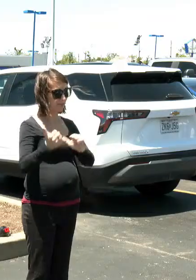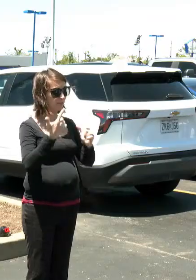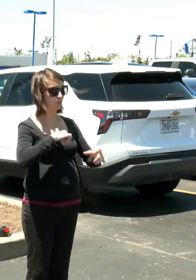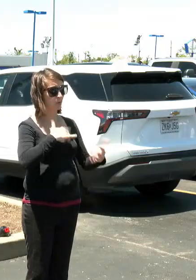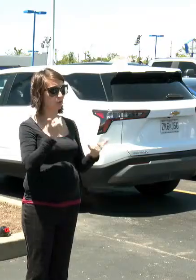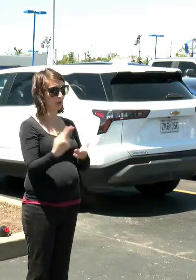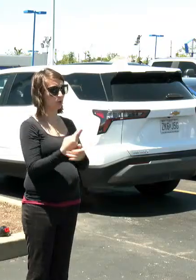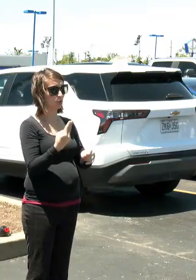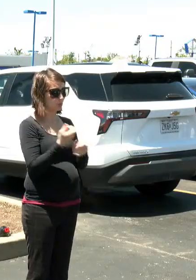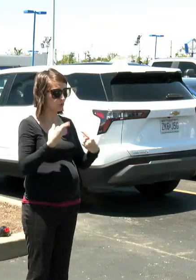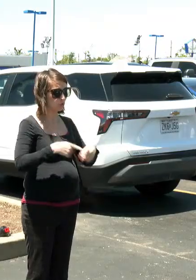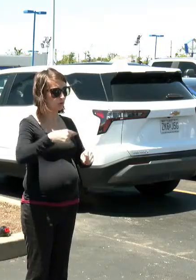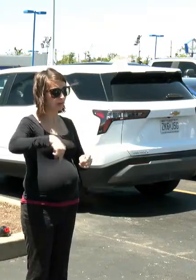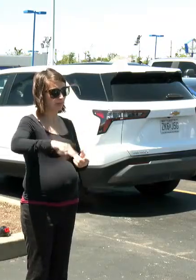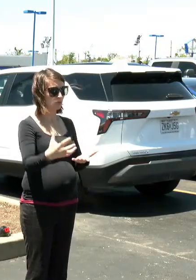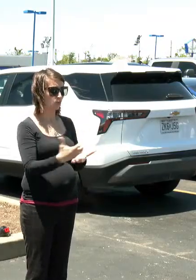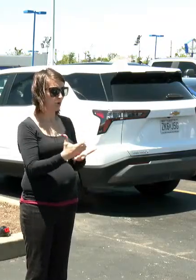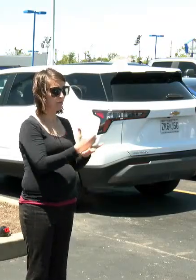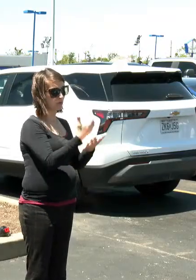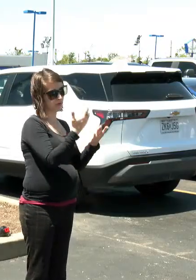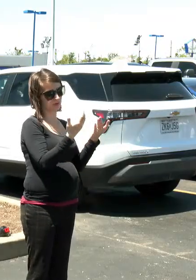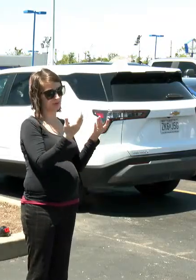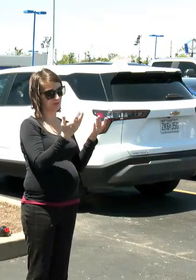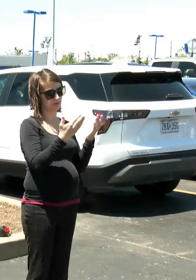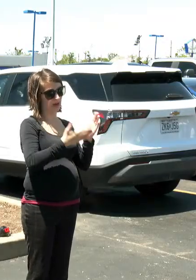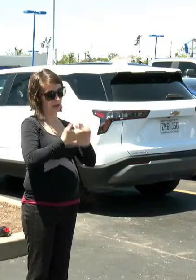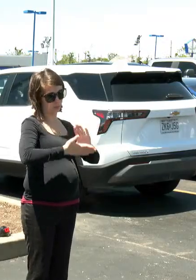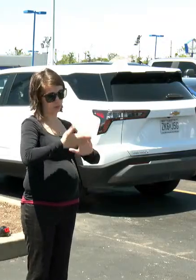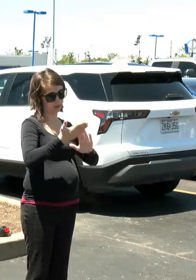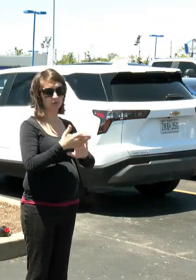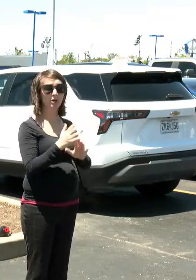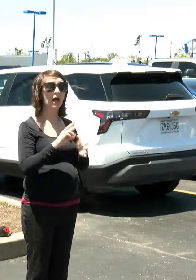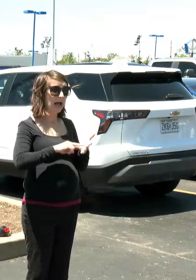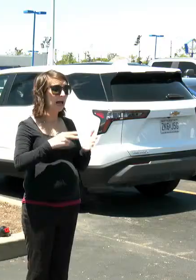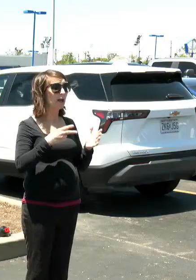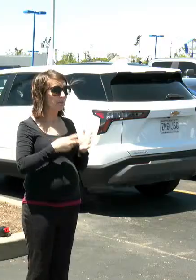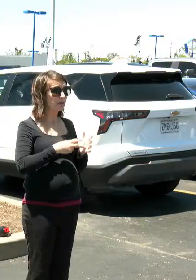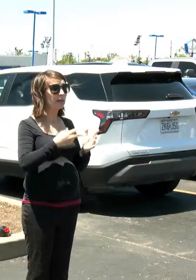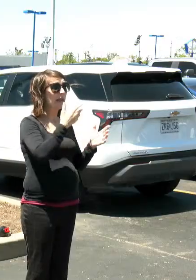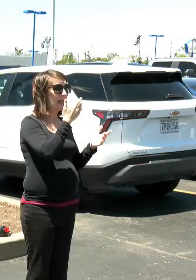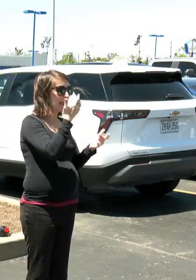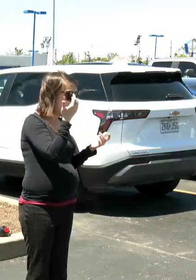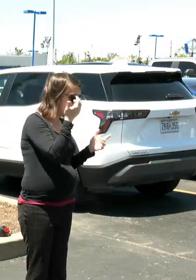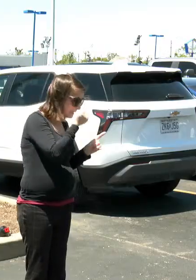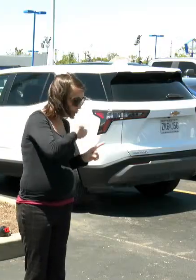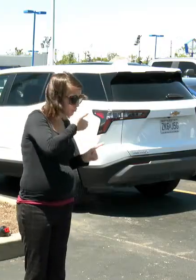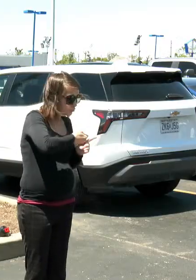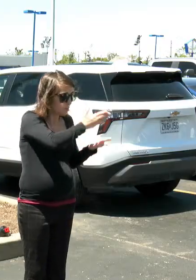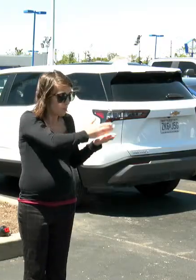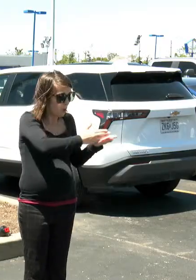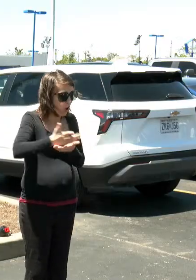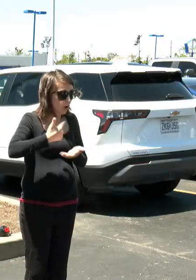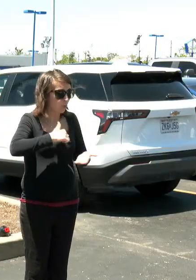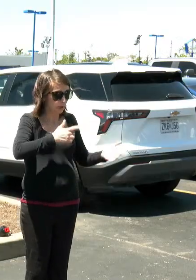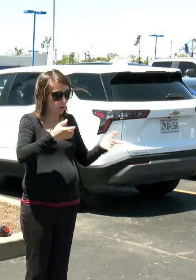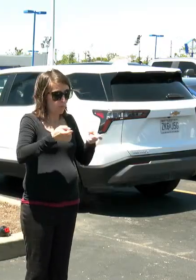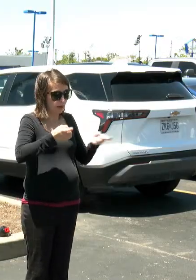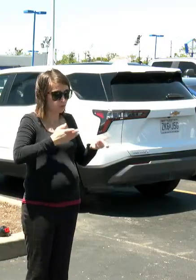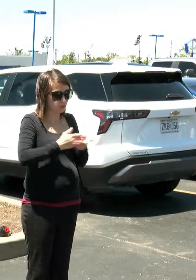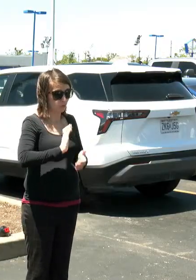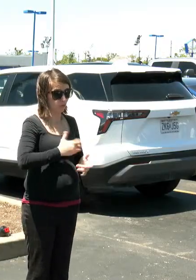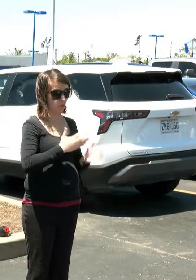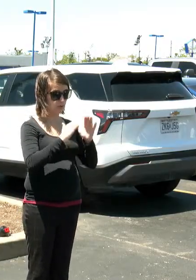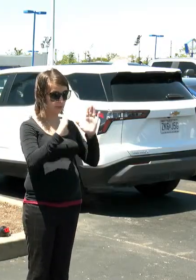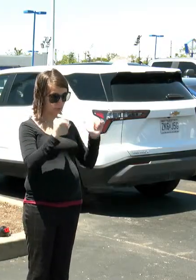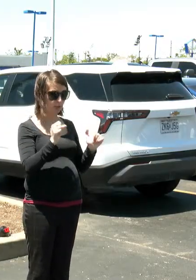this recovery operation. And I mean every aspect of the recovery operation is being managed through this system.